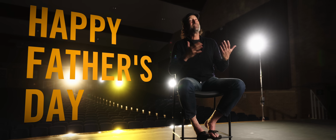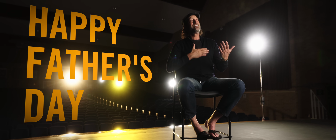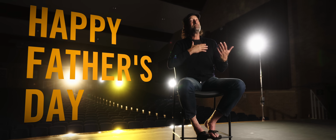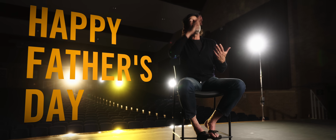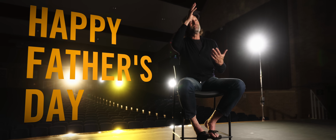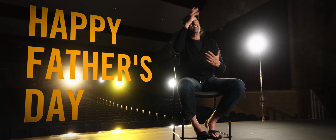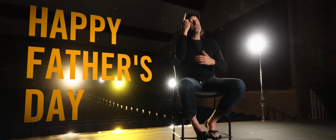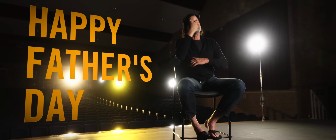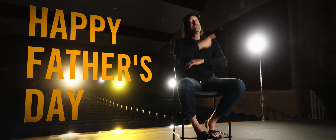Happy Father's Day.